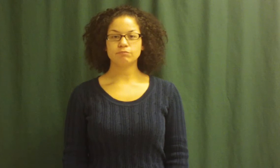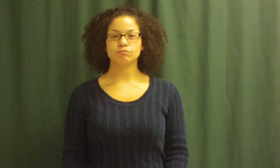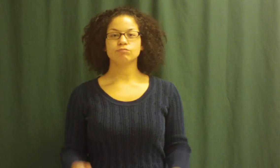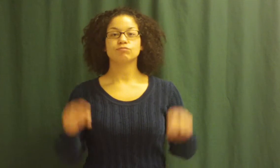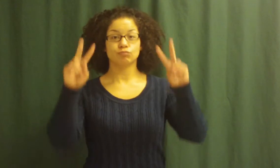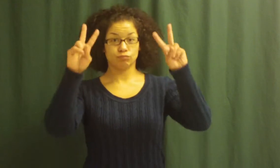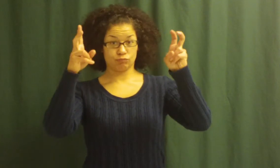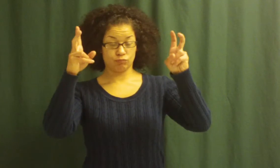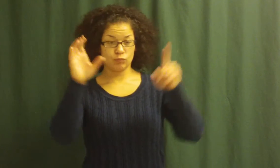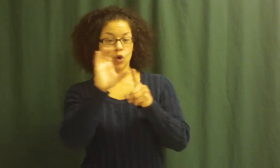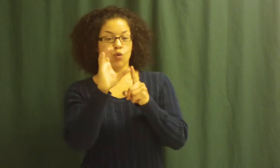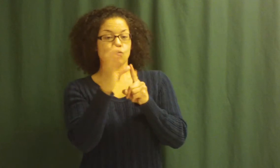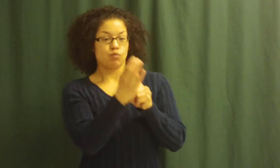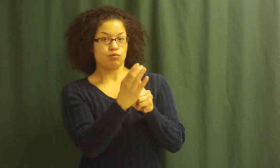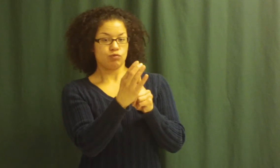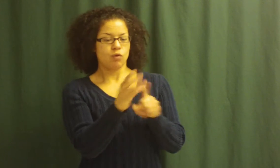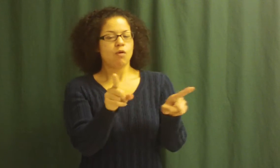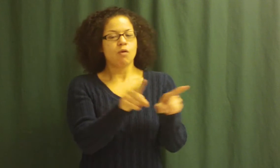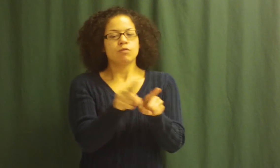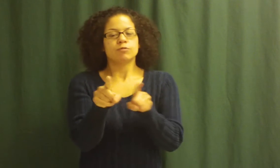Culture and society defined.